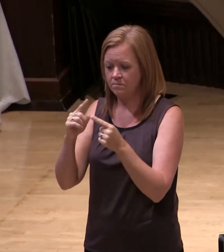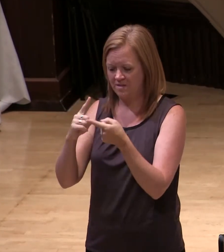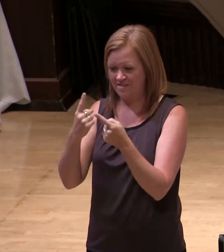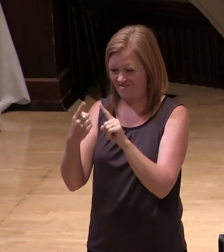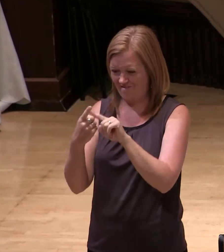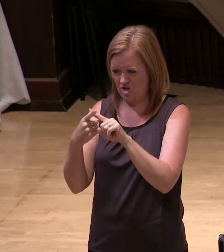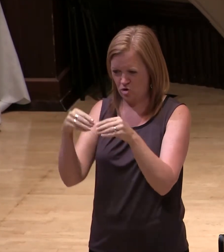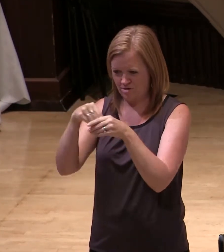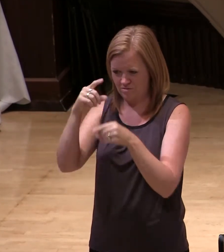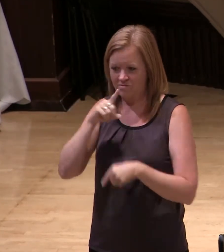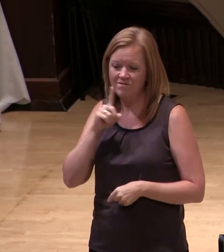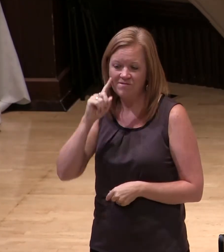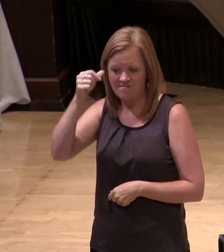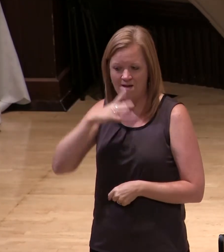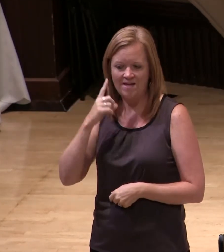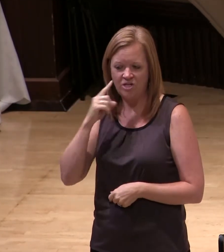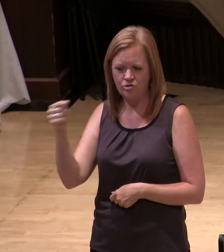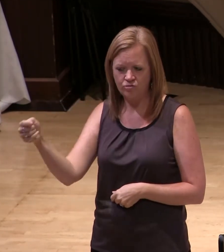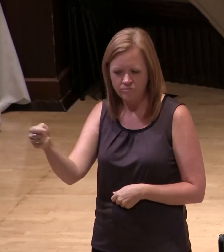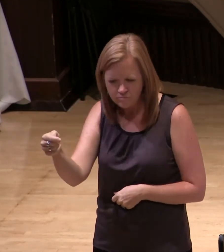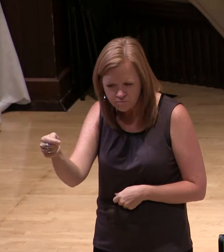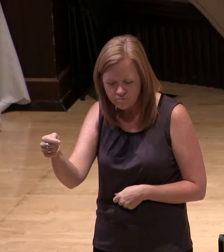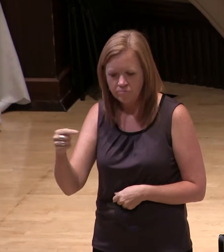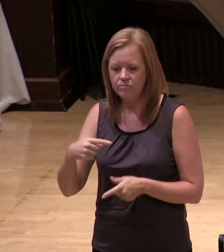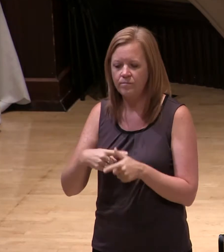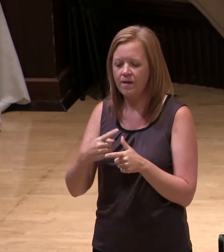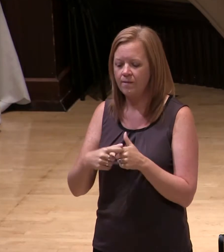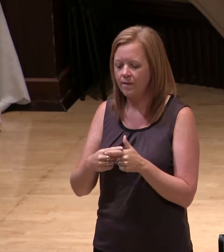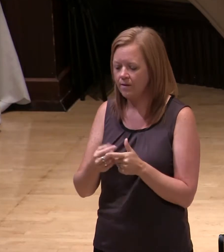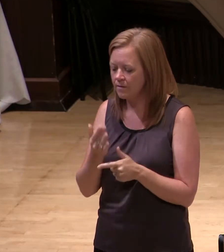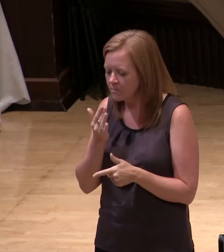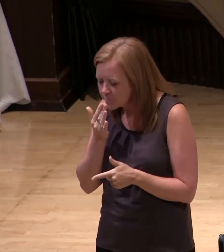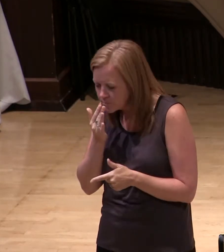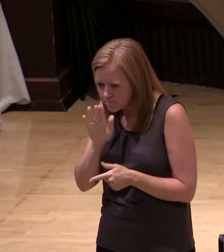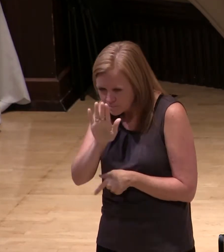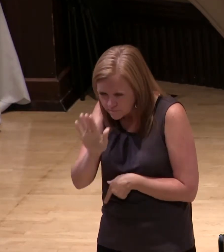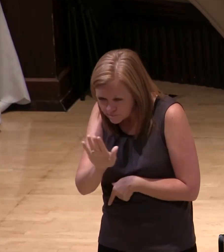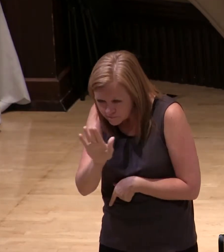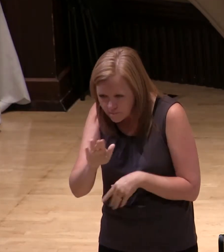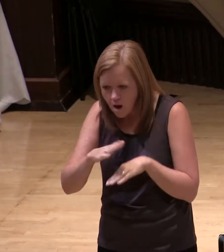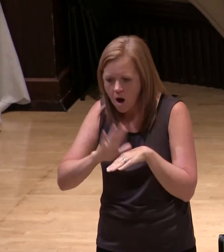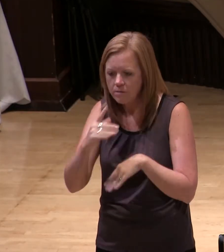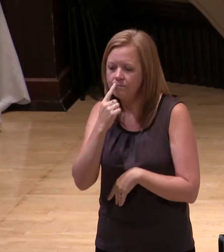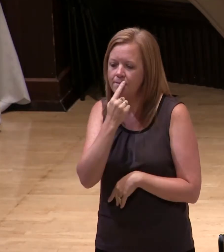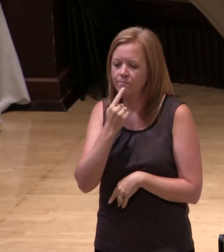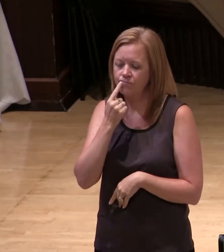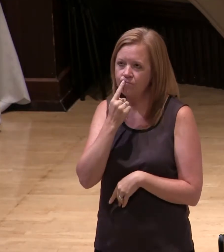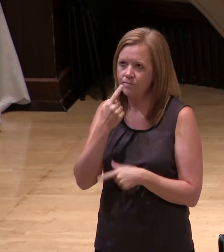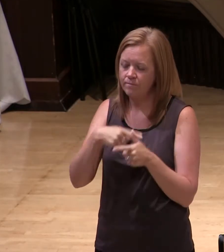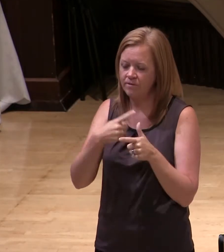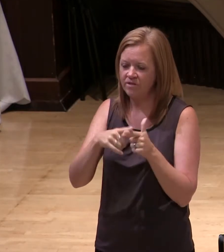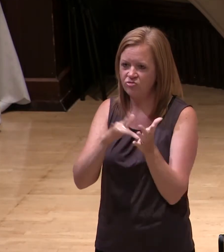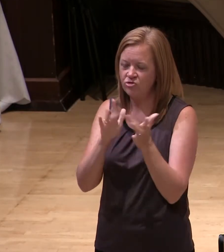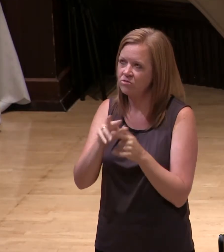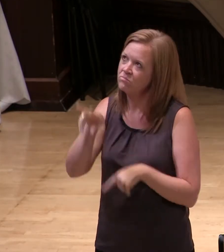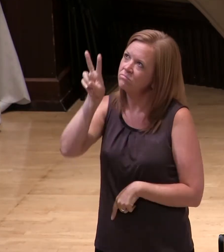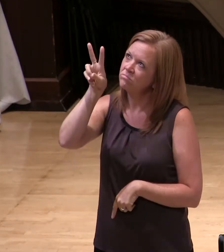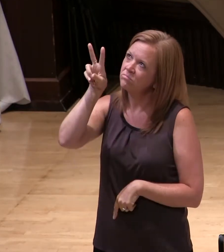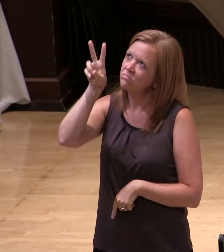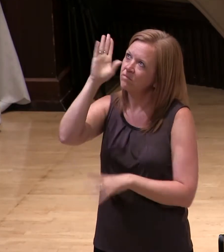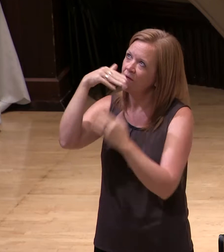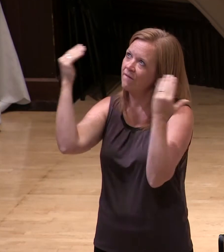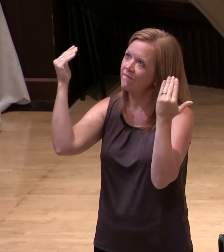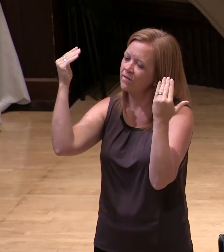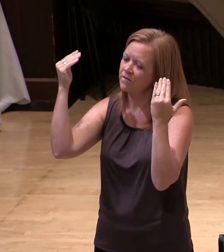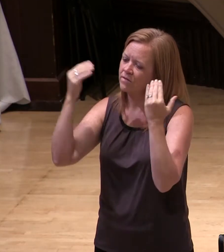the deaf man's ears and, spitting, touched his tongue. Then he looked up to heaven